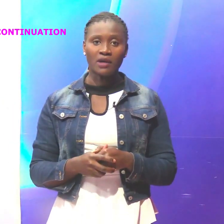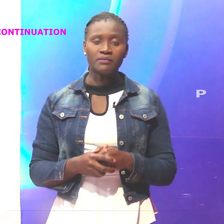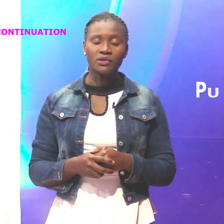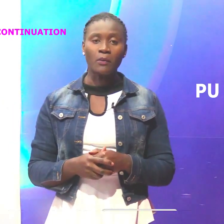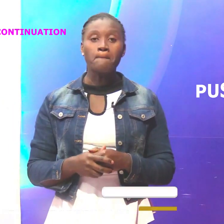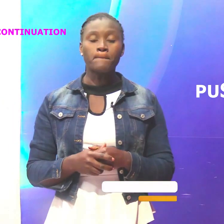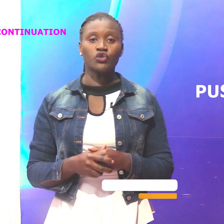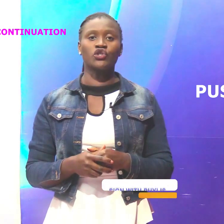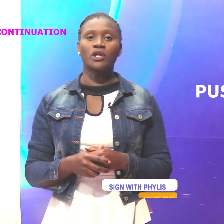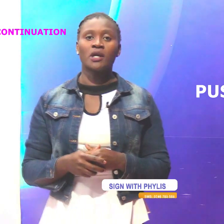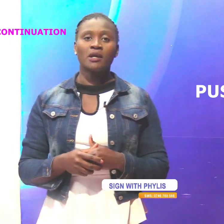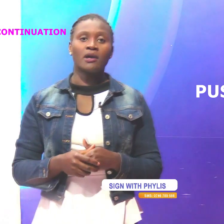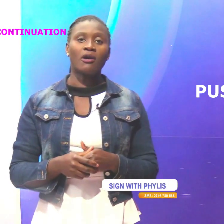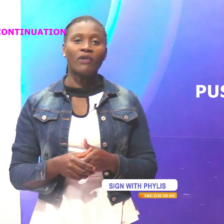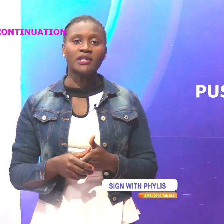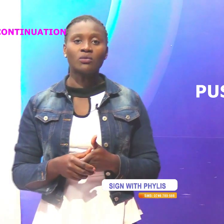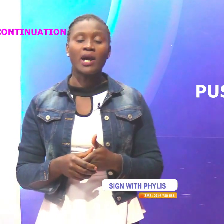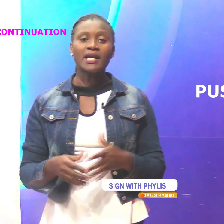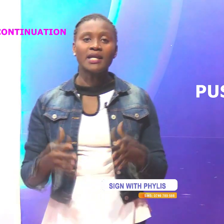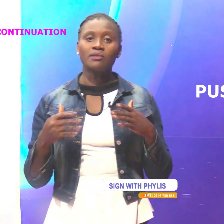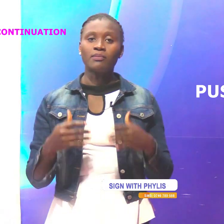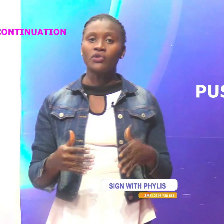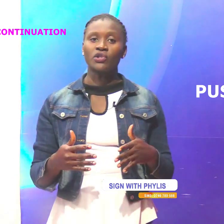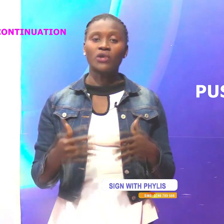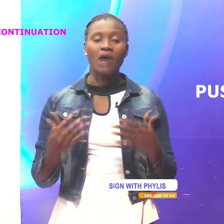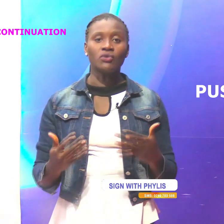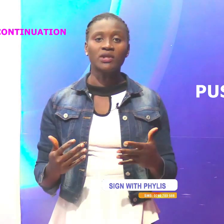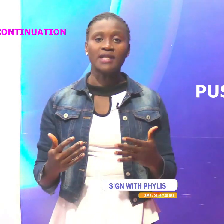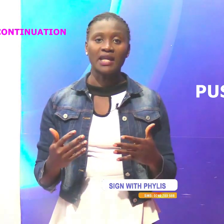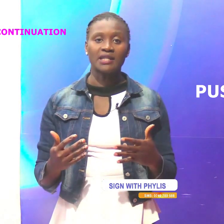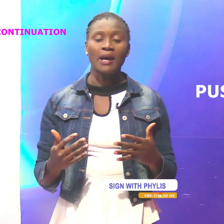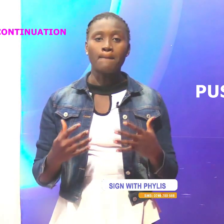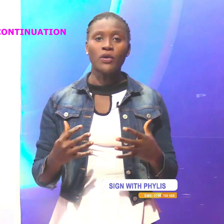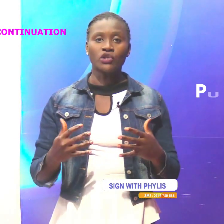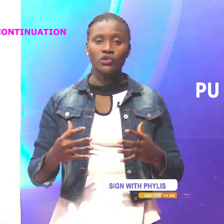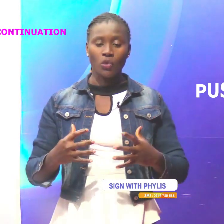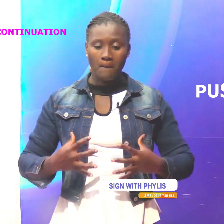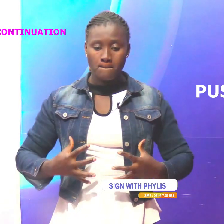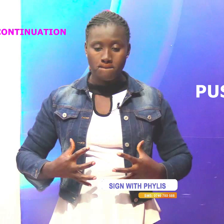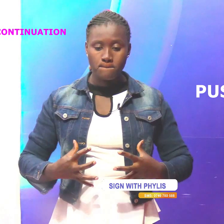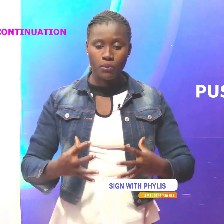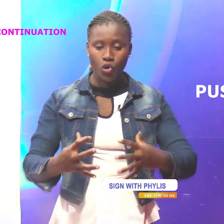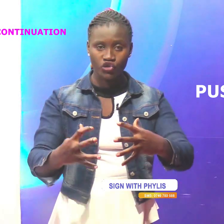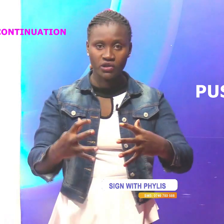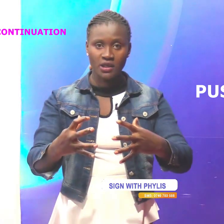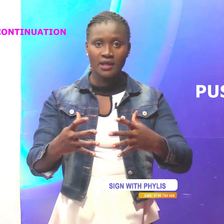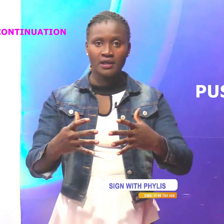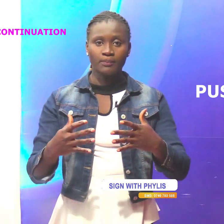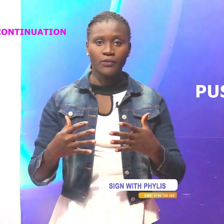So push, our first word is push. So how do we sign it? Push. So push, you